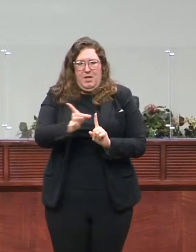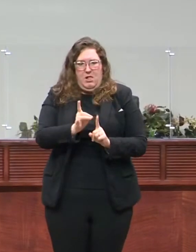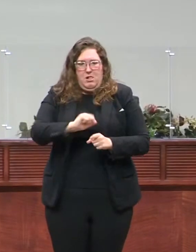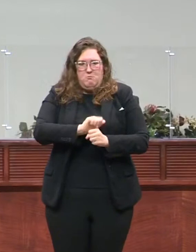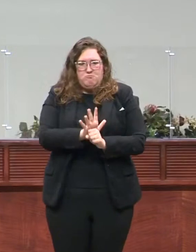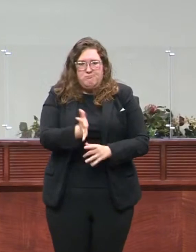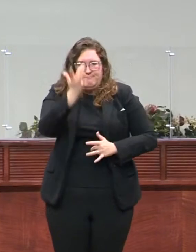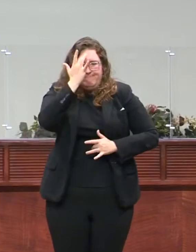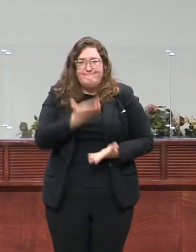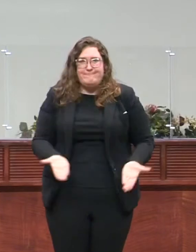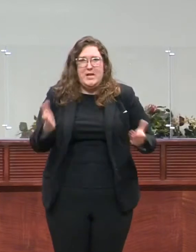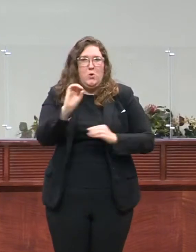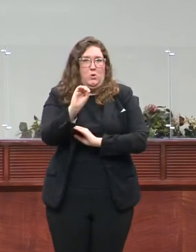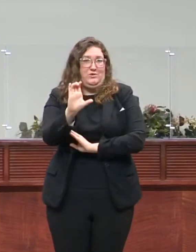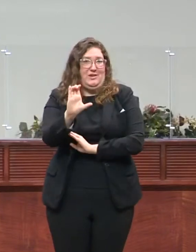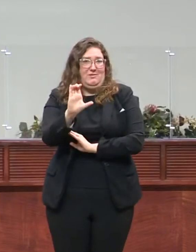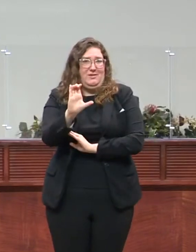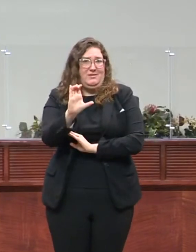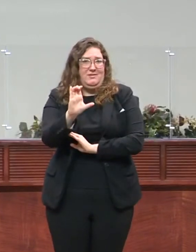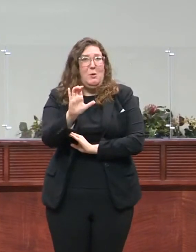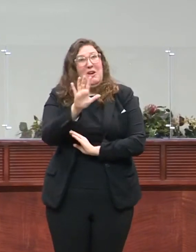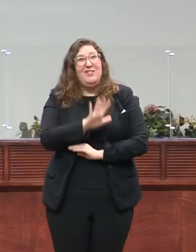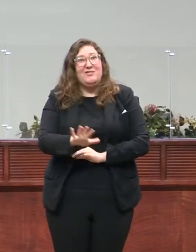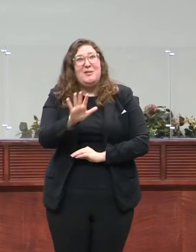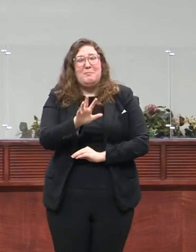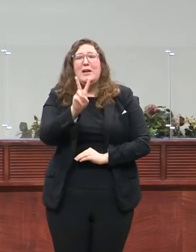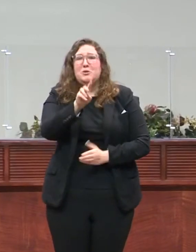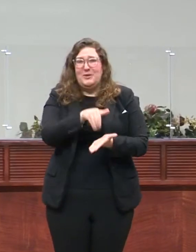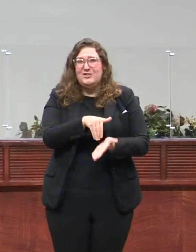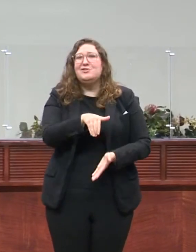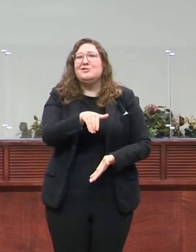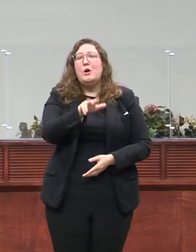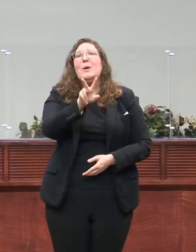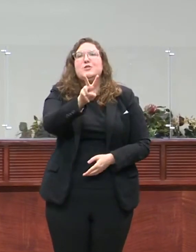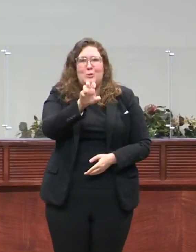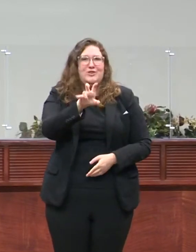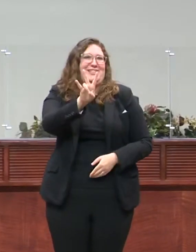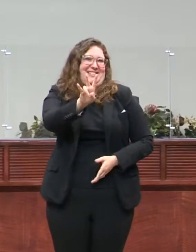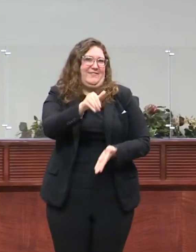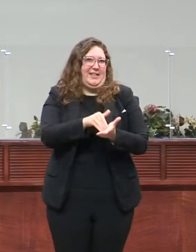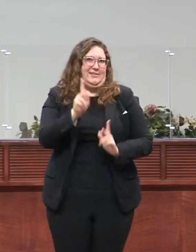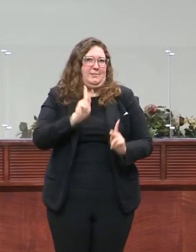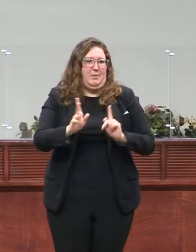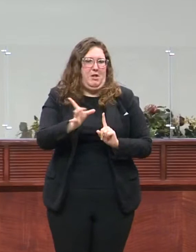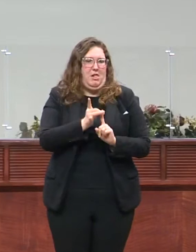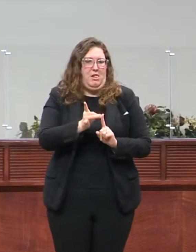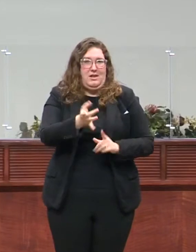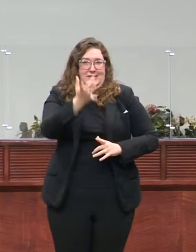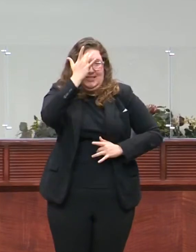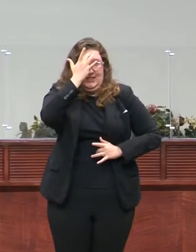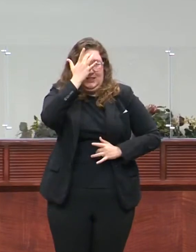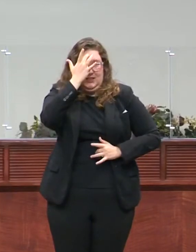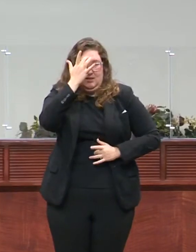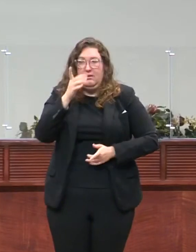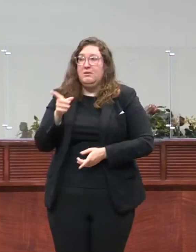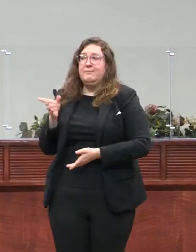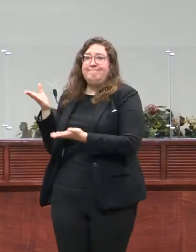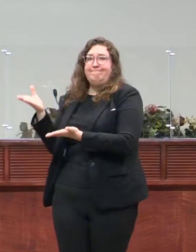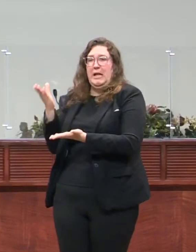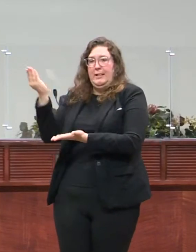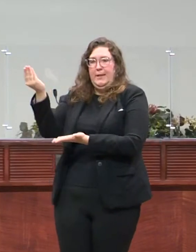in Orange County. In fact, nearly 207,000. The number that Dr. Pino has shared with me is that we have